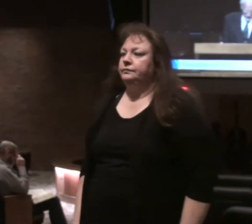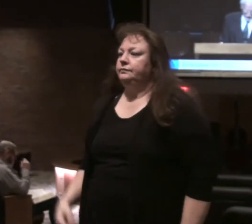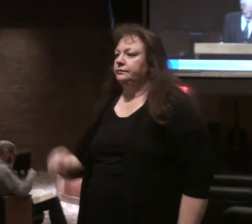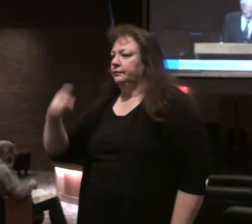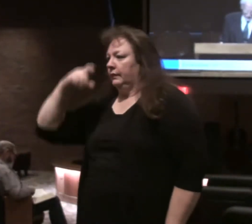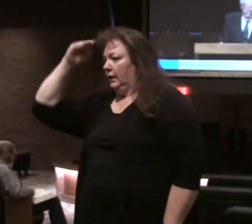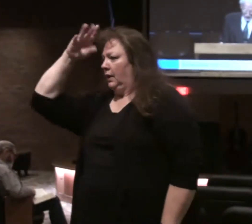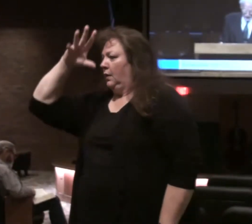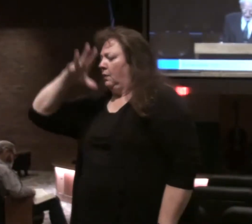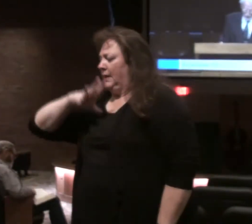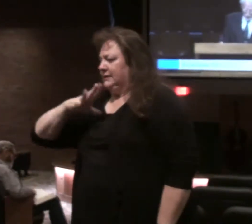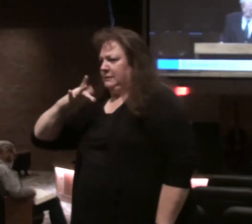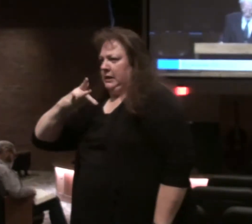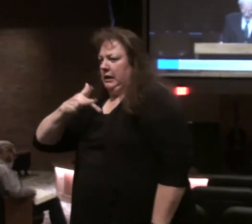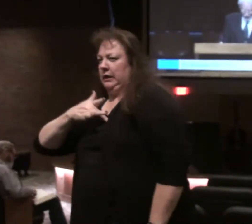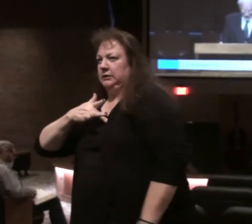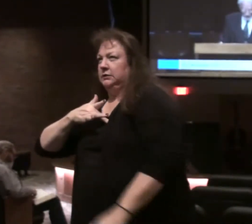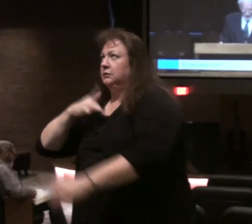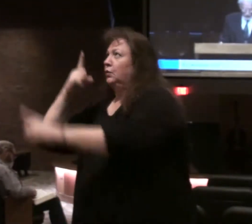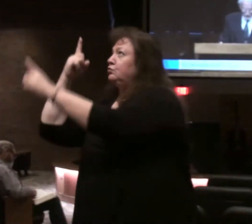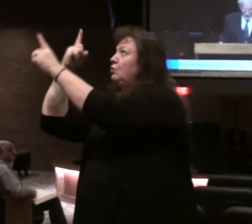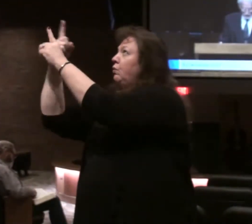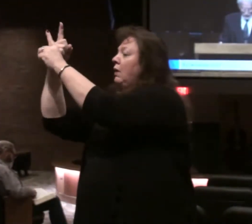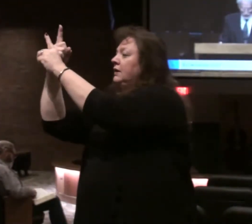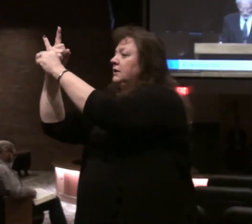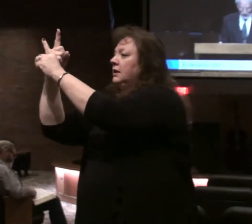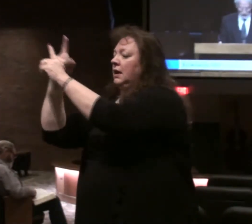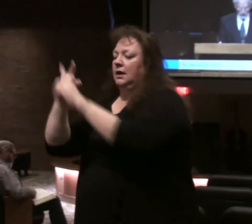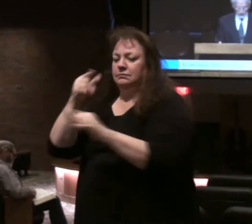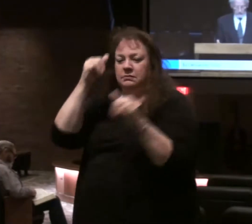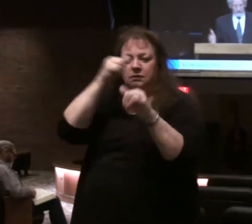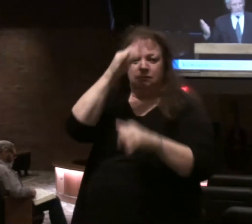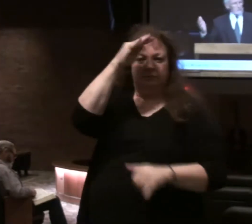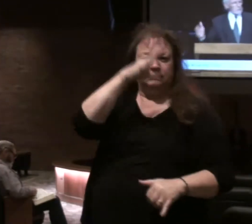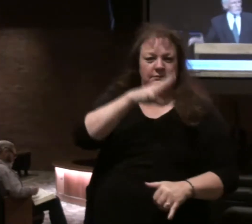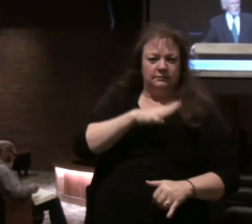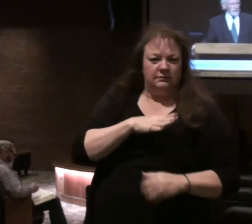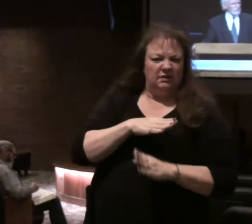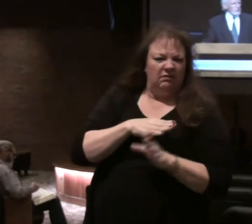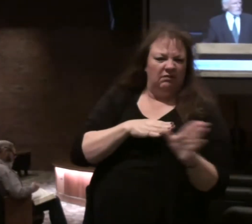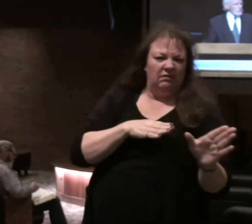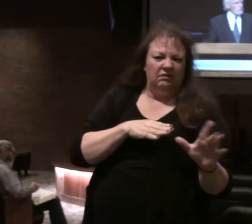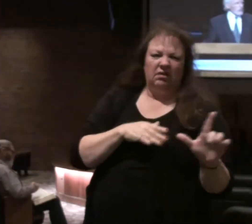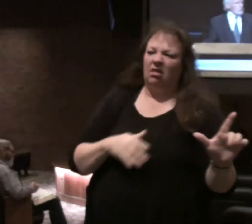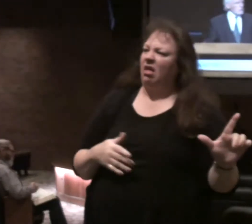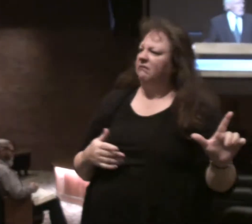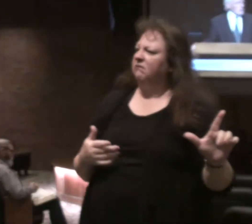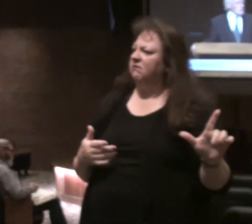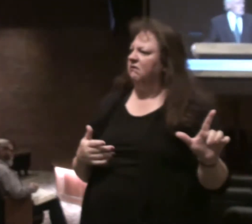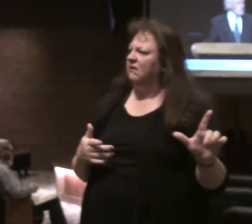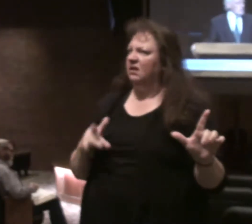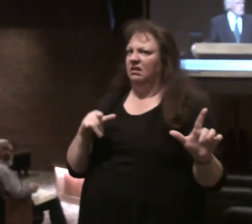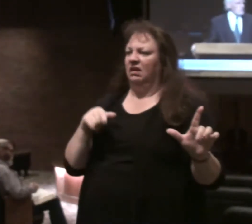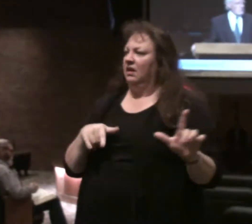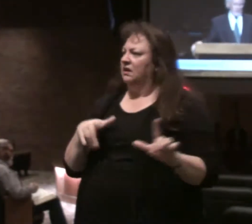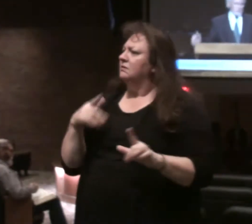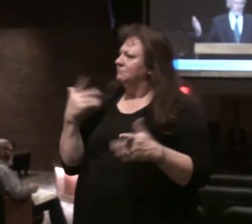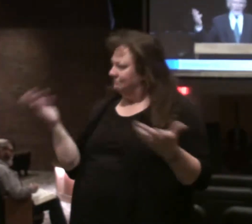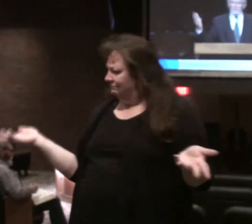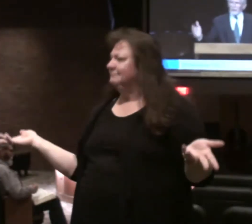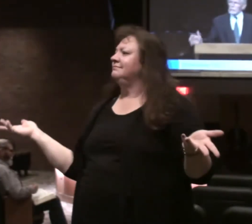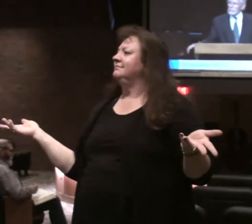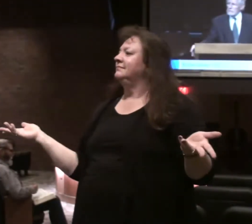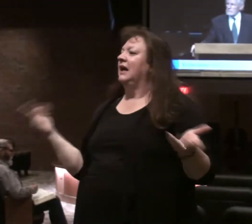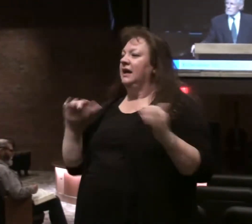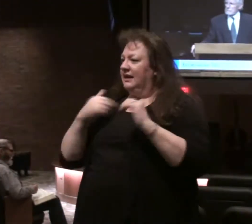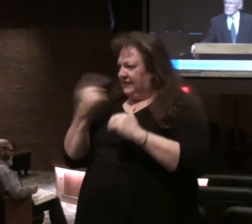wise man's heart directs him toward the right, but the foolish man's heart directs him toward the left. Now there's a practical verse. It tells you